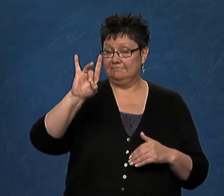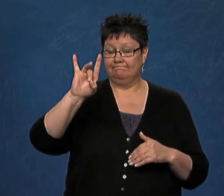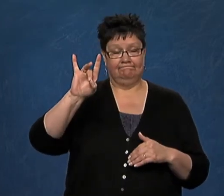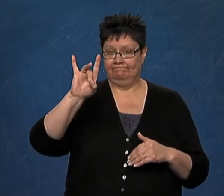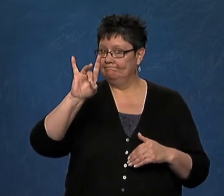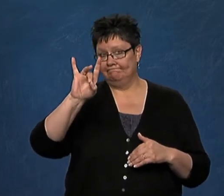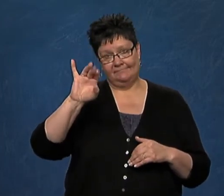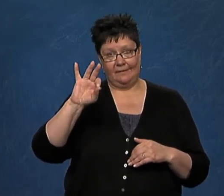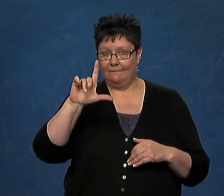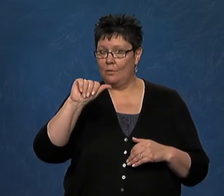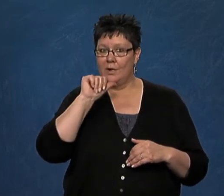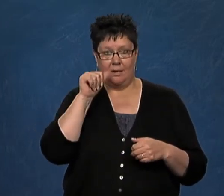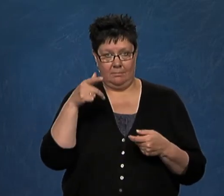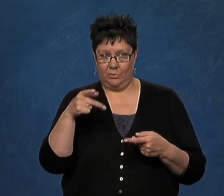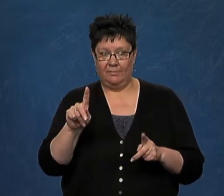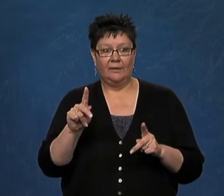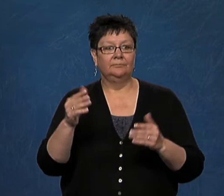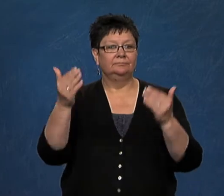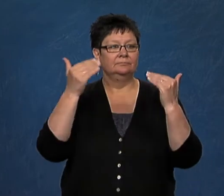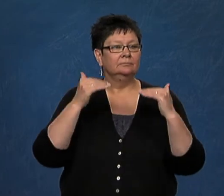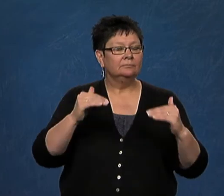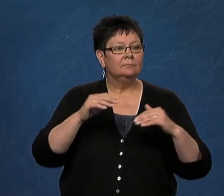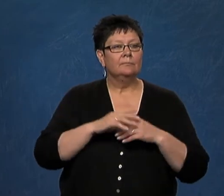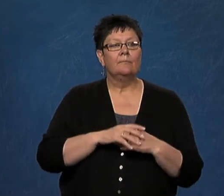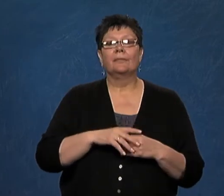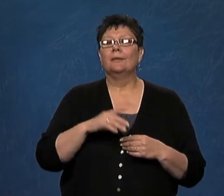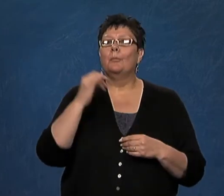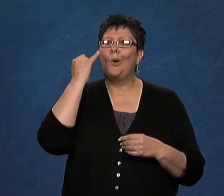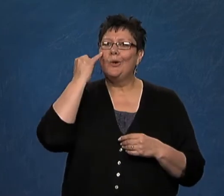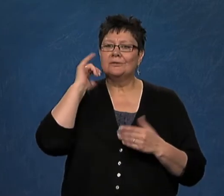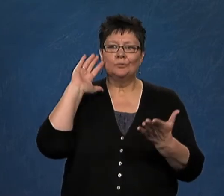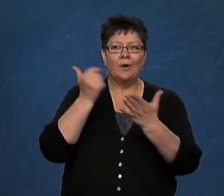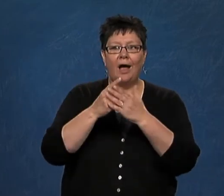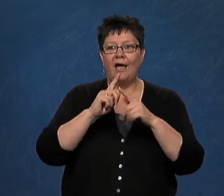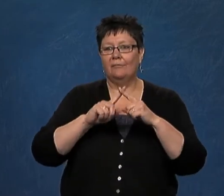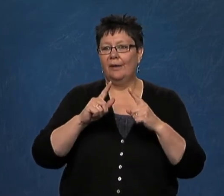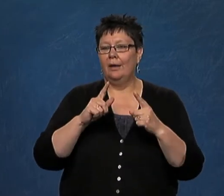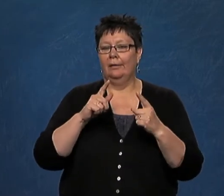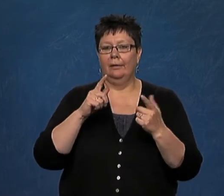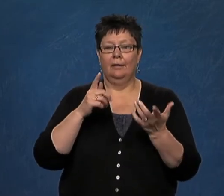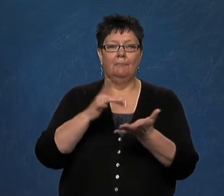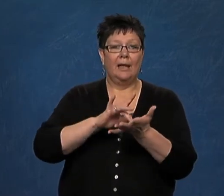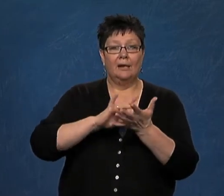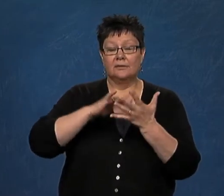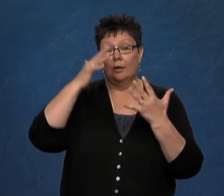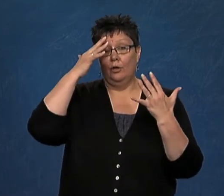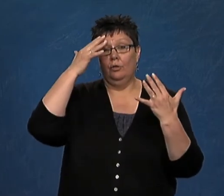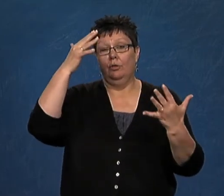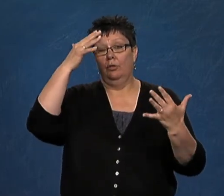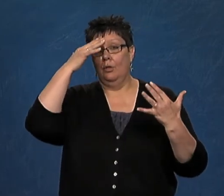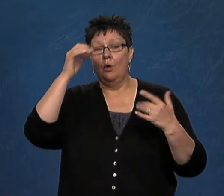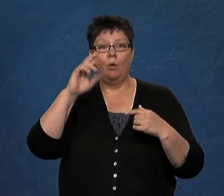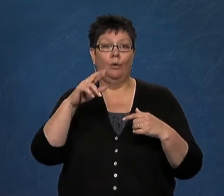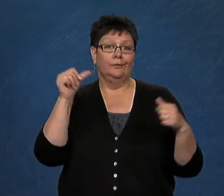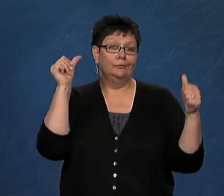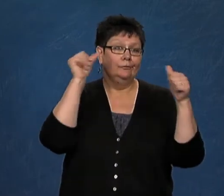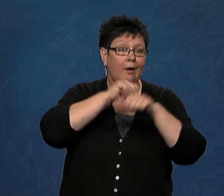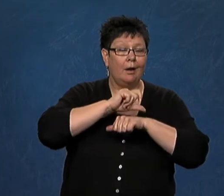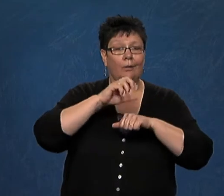If the deaf person's under the age of 18, again, it's not permitted. And they have possibly